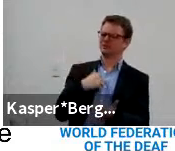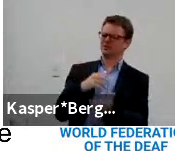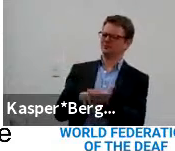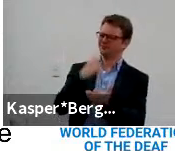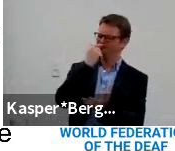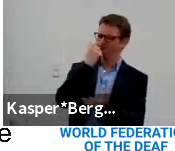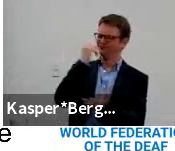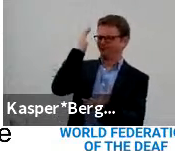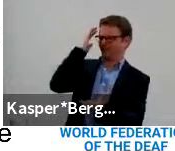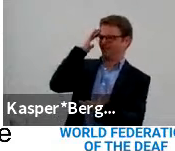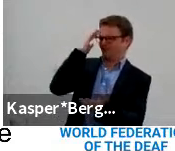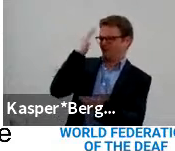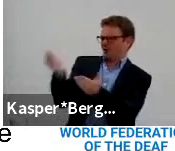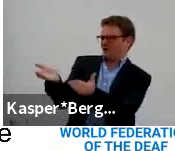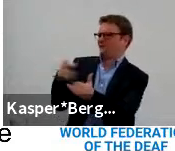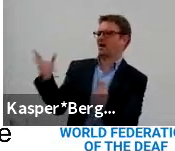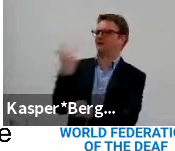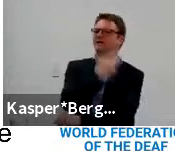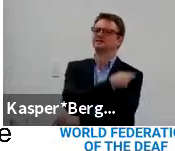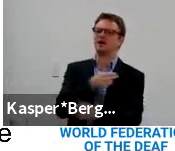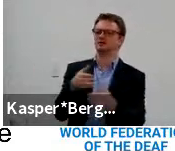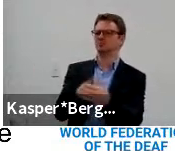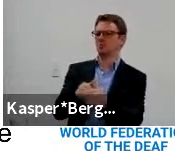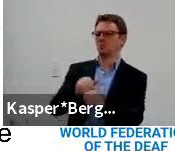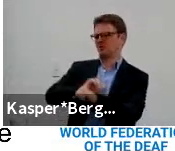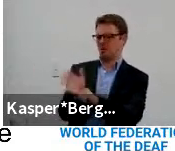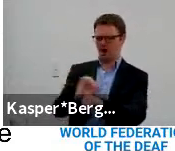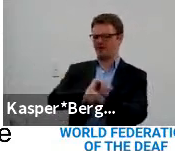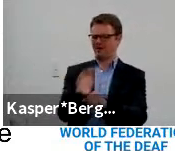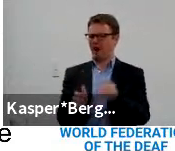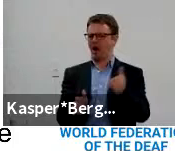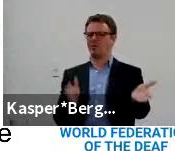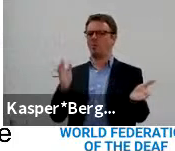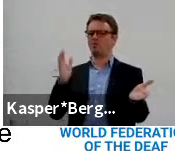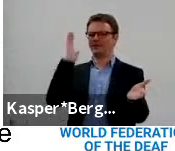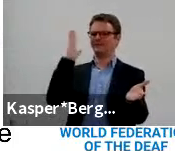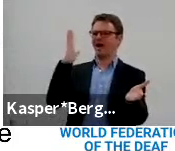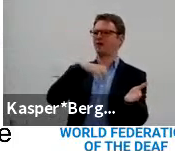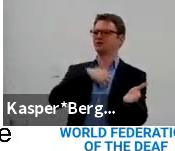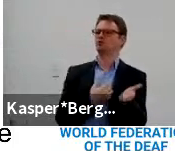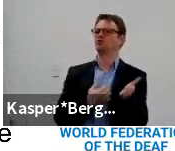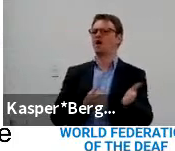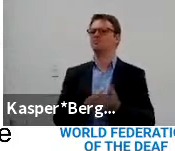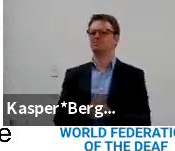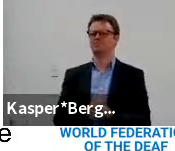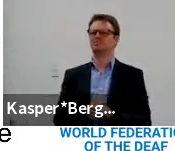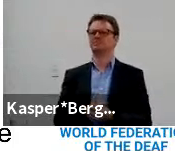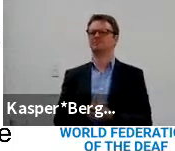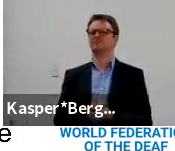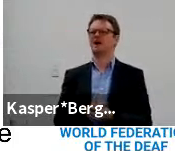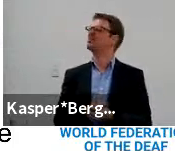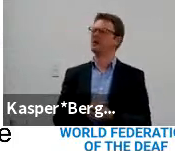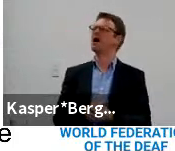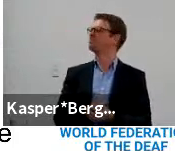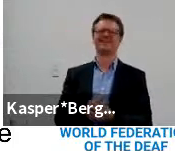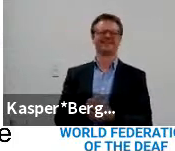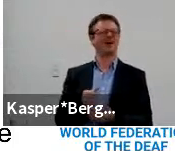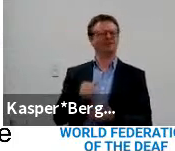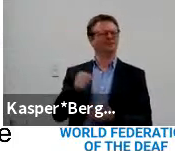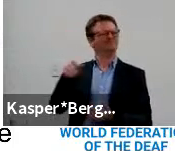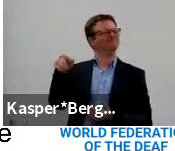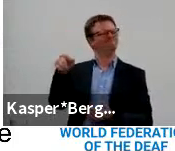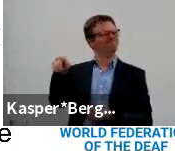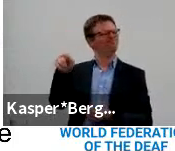So I looked at them and I was like, I'm just curious, but why don't you want to get the vaccination to corona? Because people are feeling severely